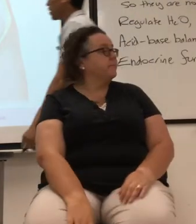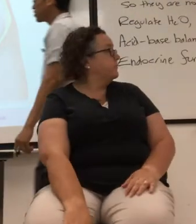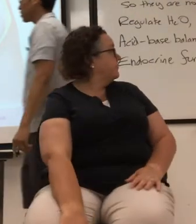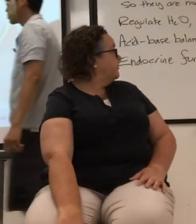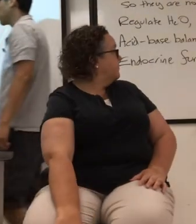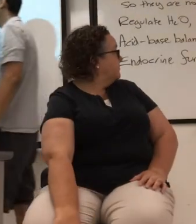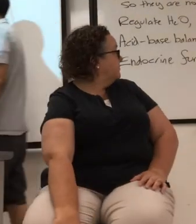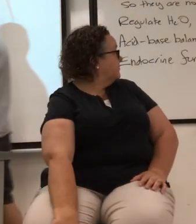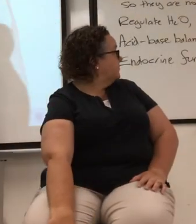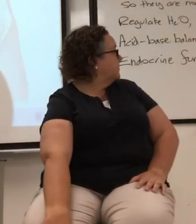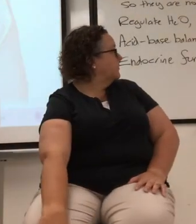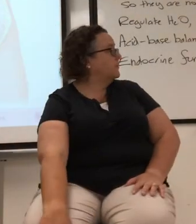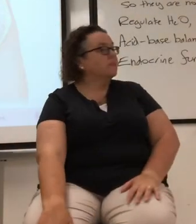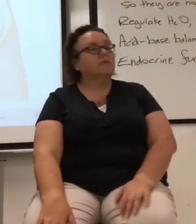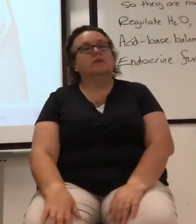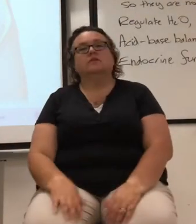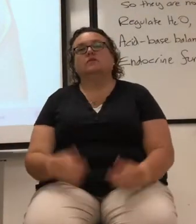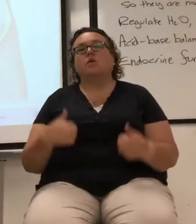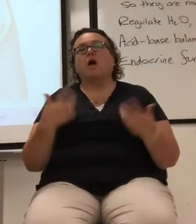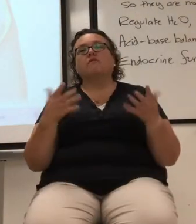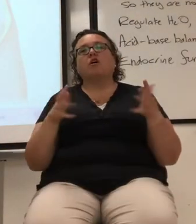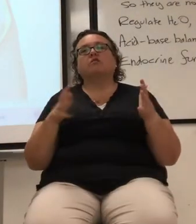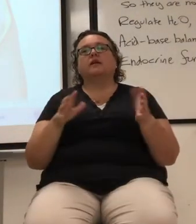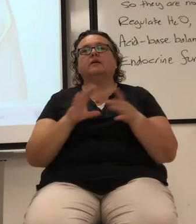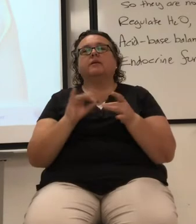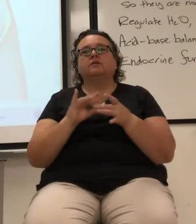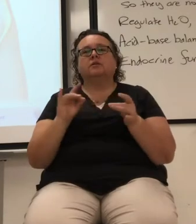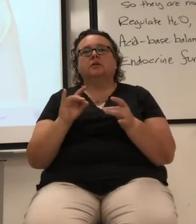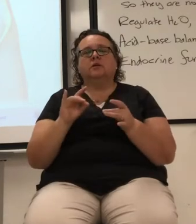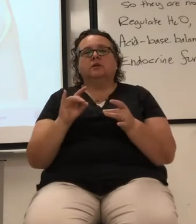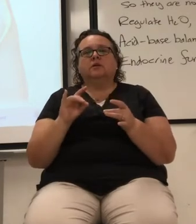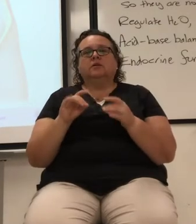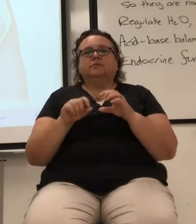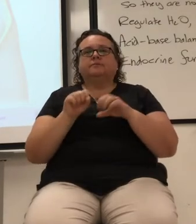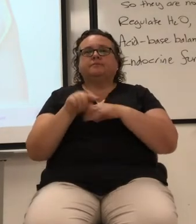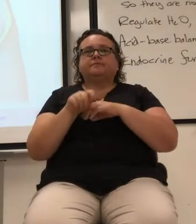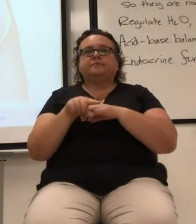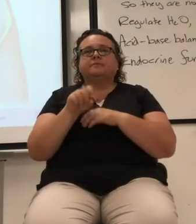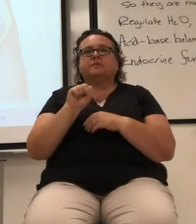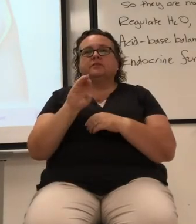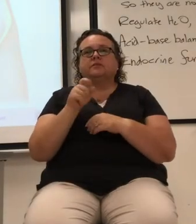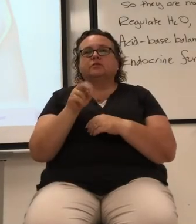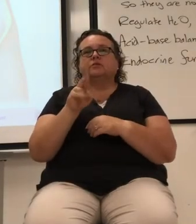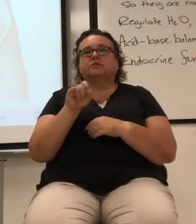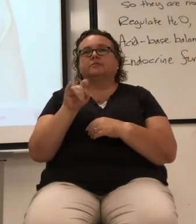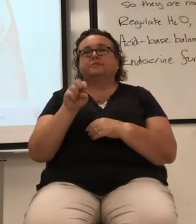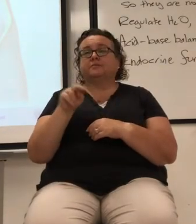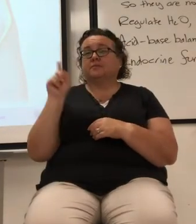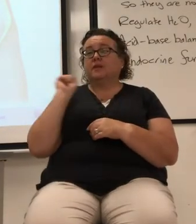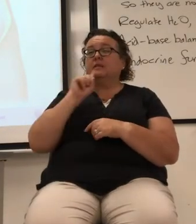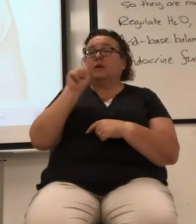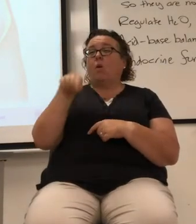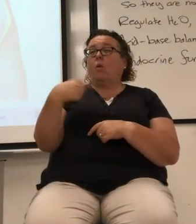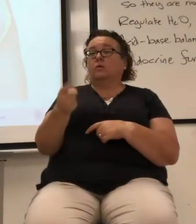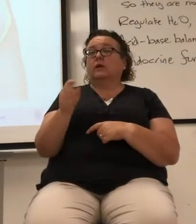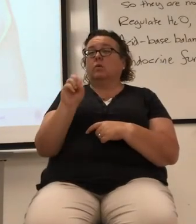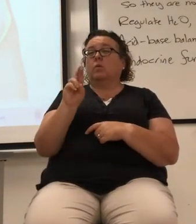So I already mentioned excretion. It's pretty amazing. This is the only organ that performs true